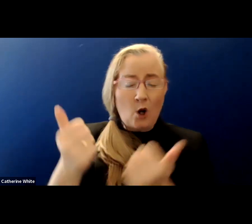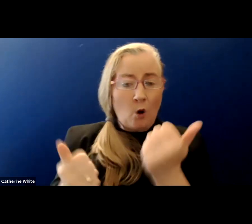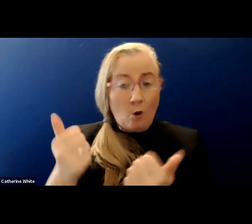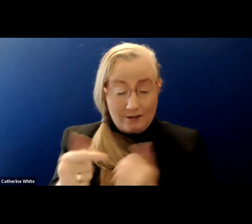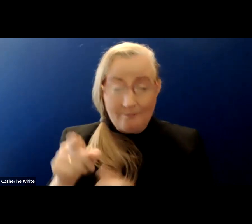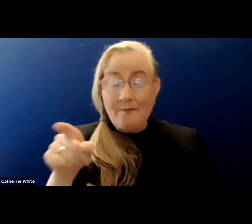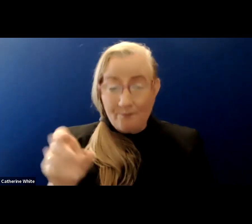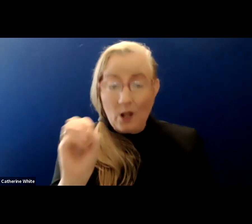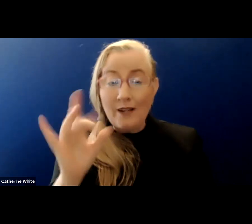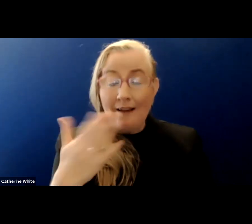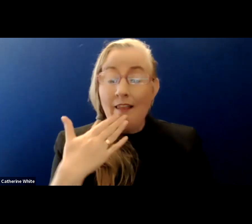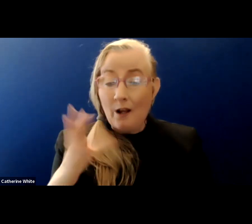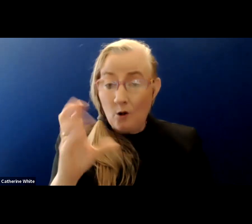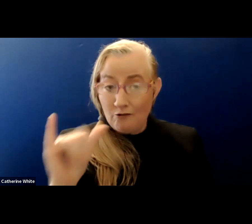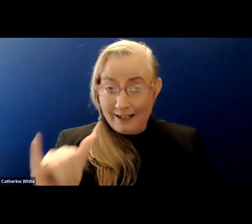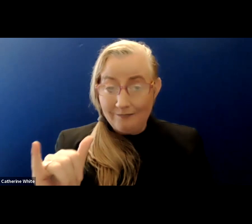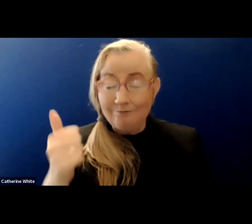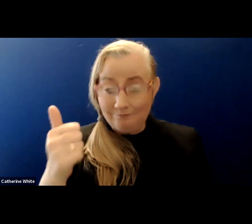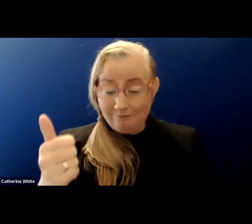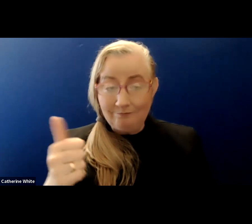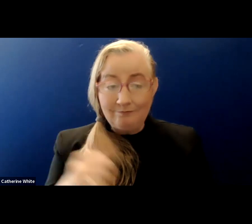Okay, thank you, Ray.